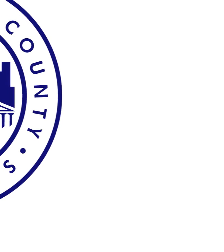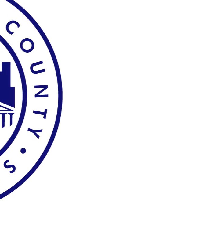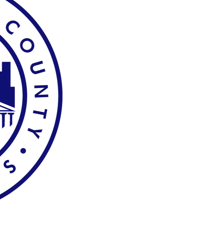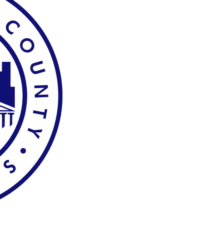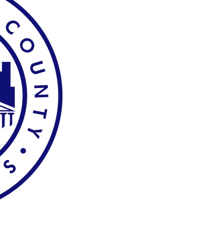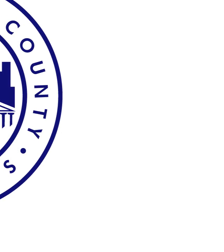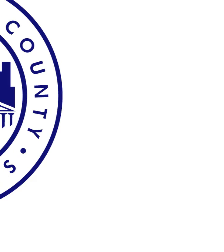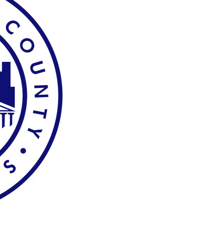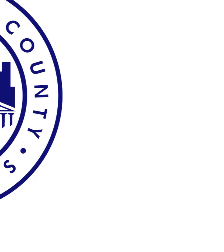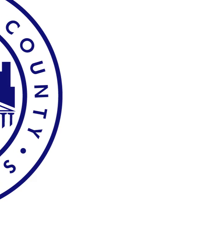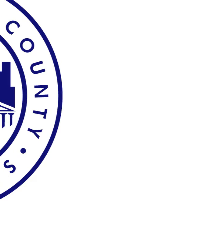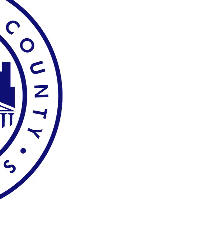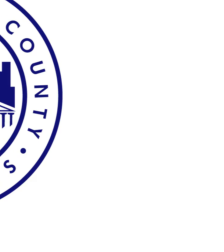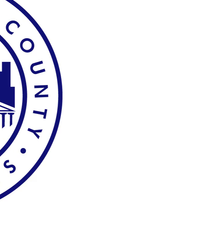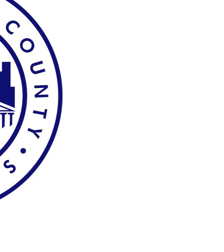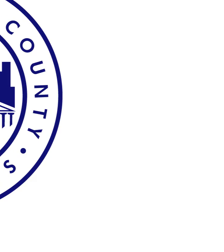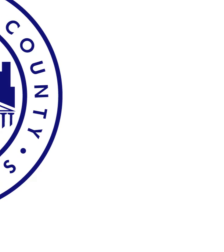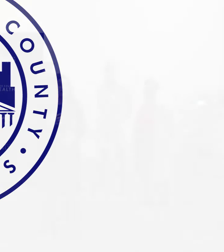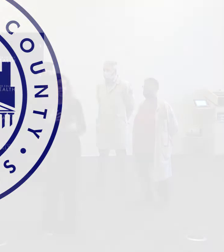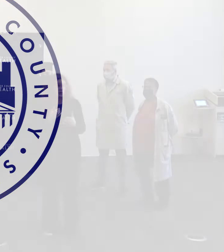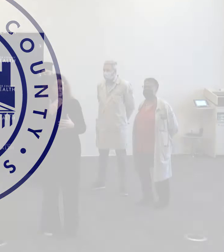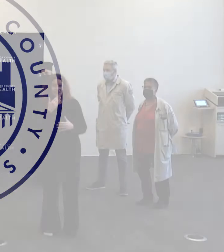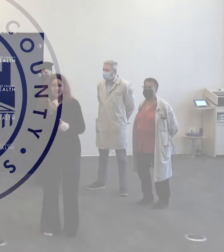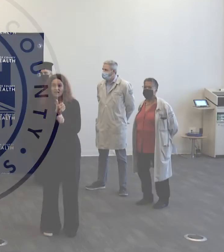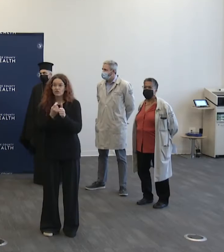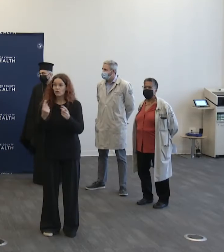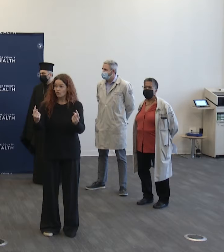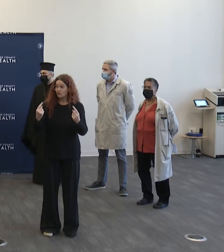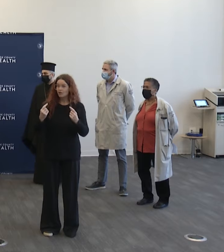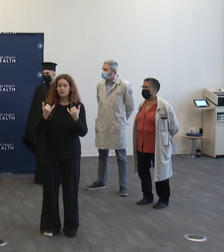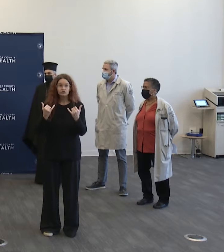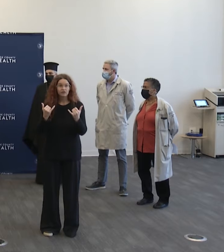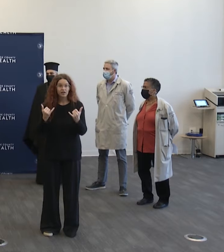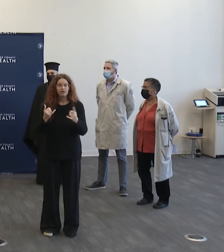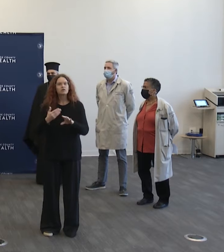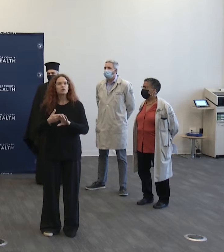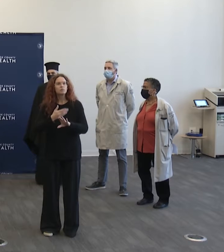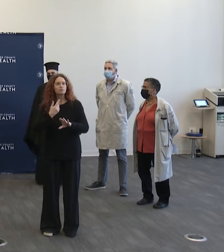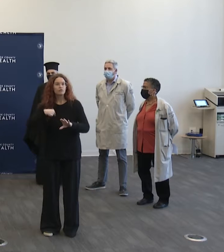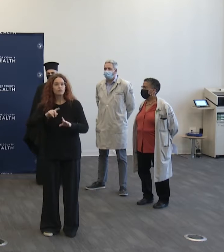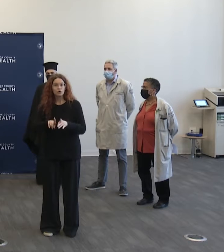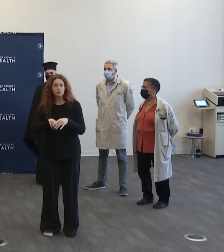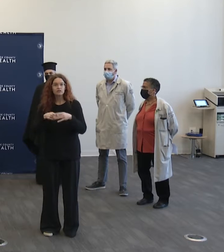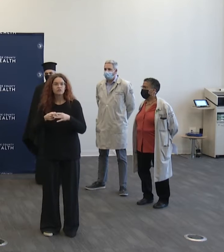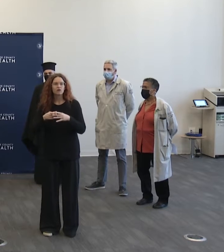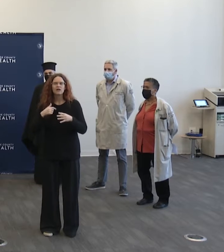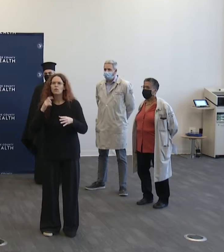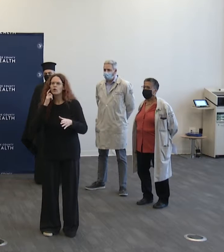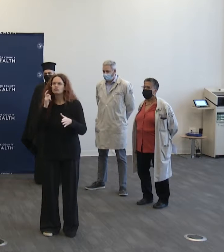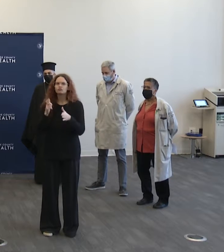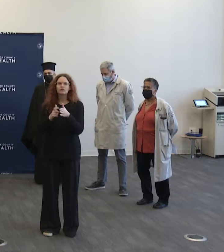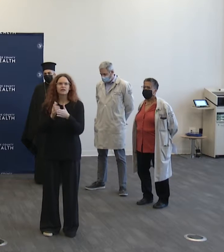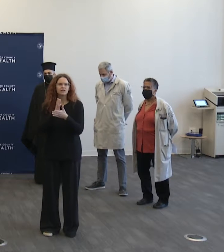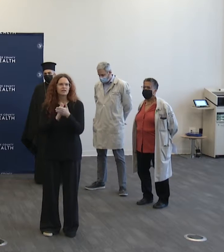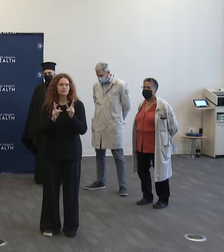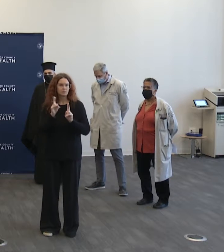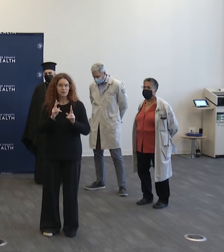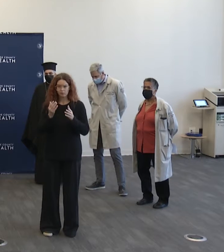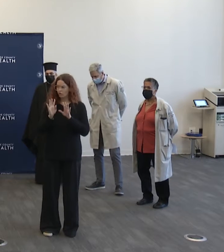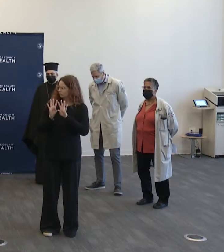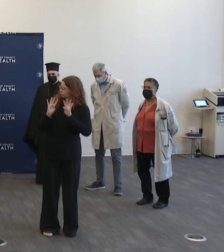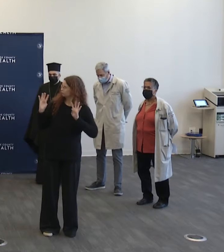Good morning. Morning. I want to thank everyone for being with us today. Before we get started, I'd like to recognize some of the people in this